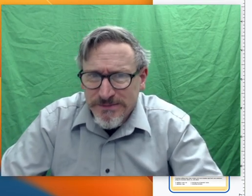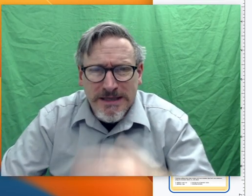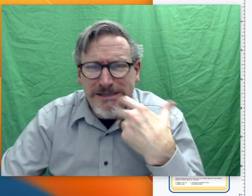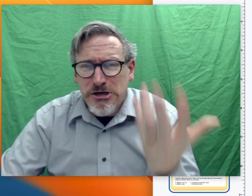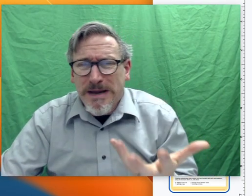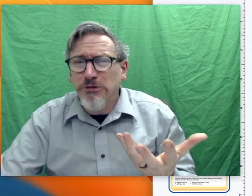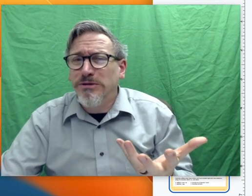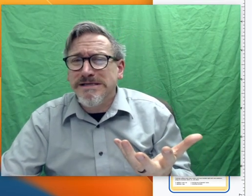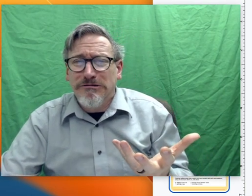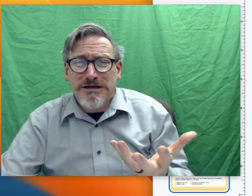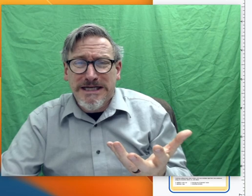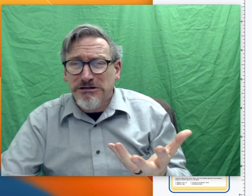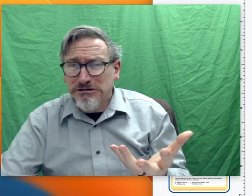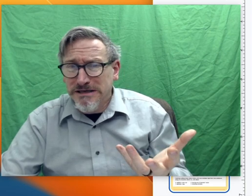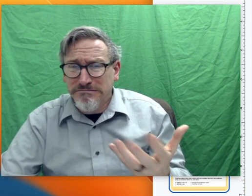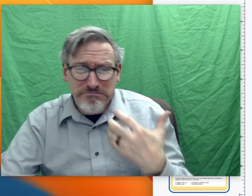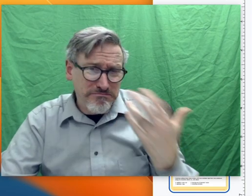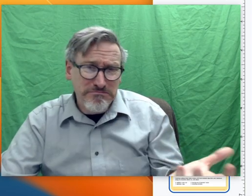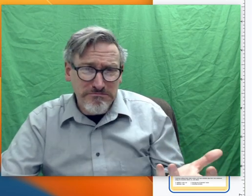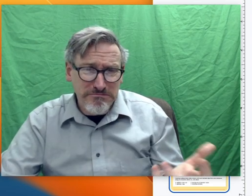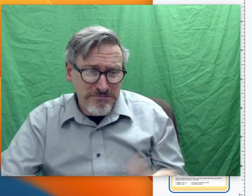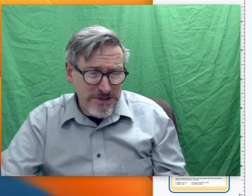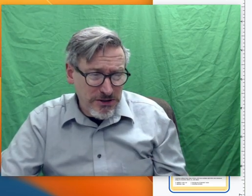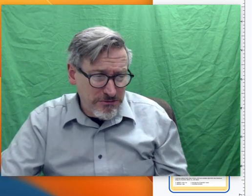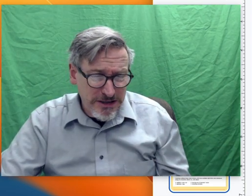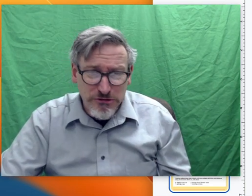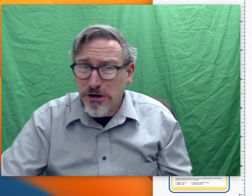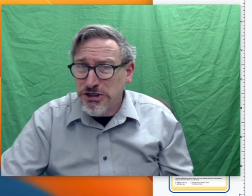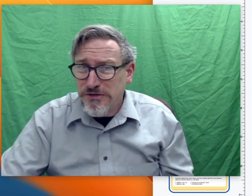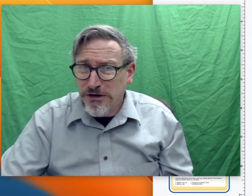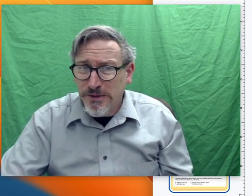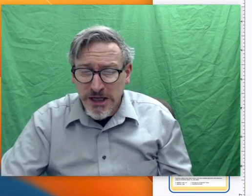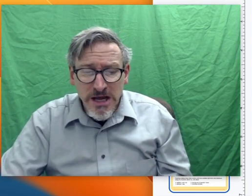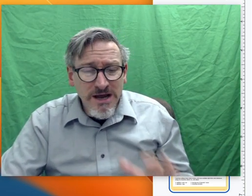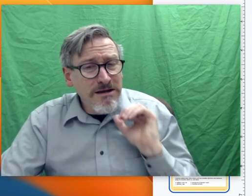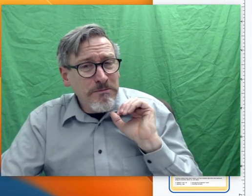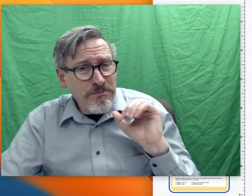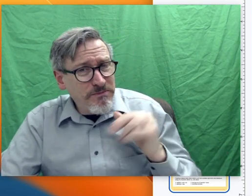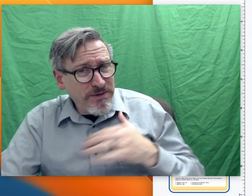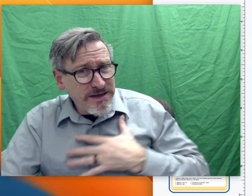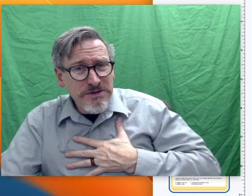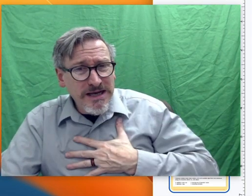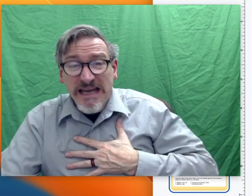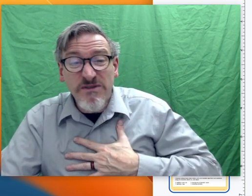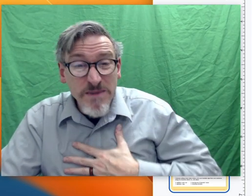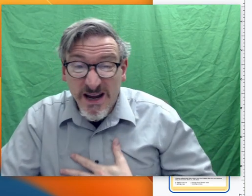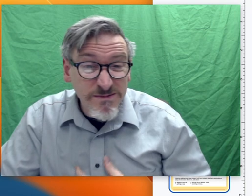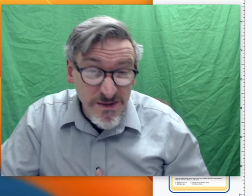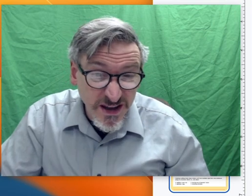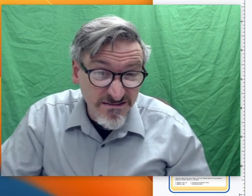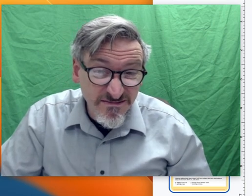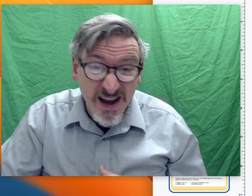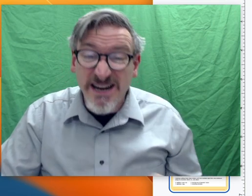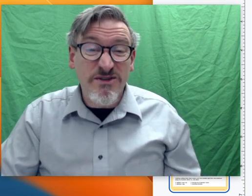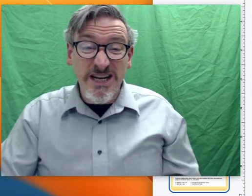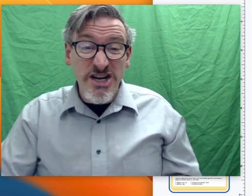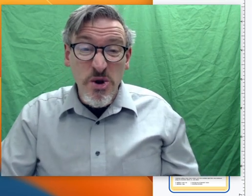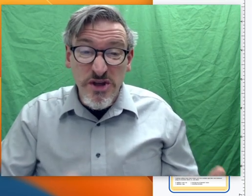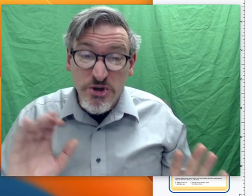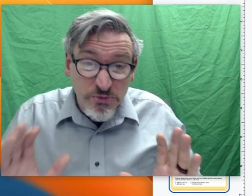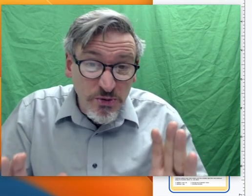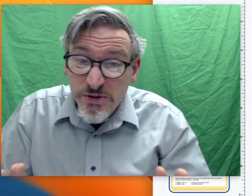doing something that's going to make you burst out into tears and, need to rush to therapy. Pick something, even make up something. I never